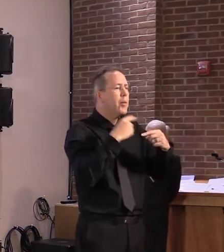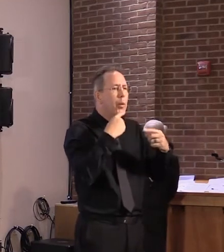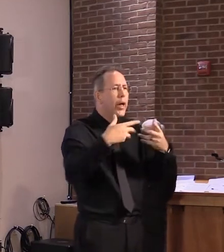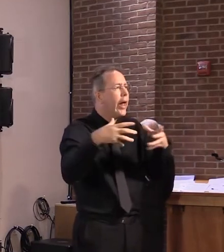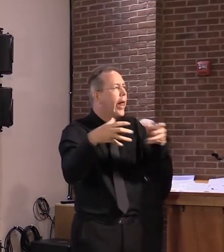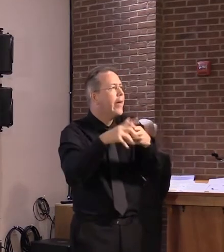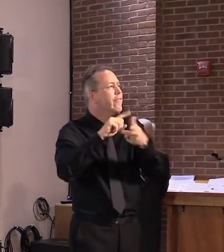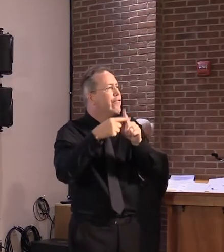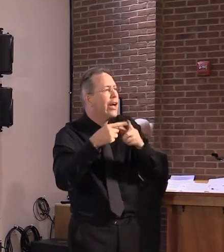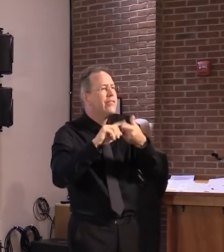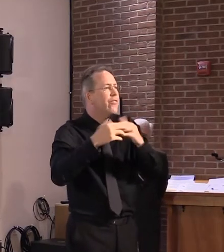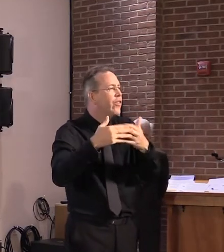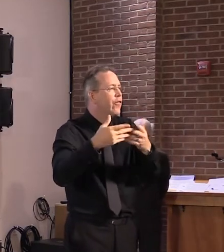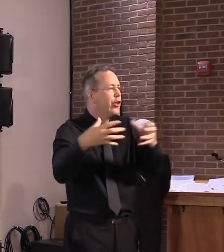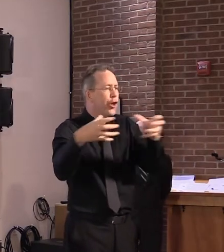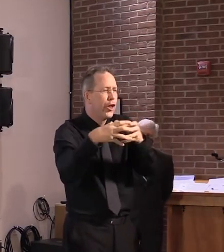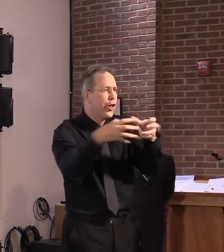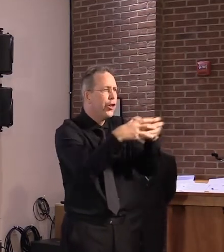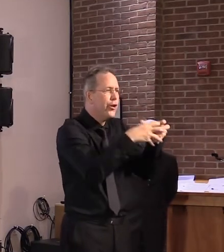very conscientious.